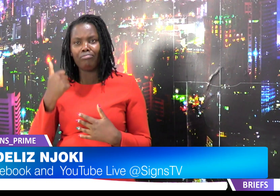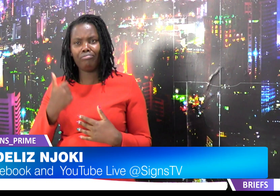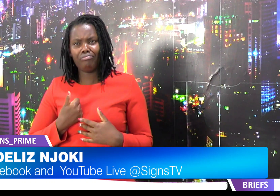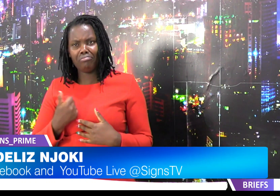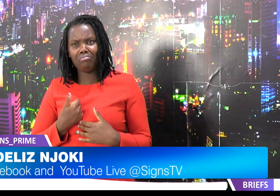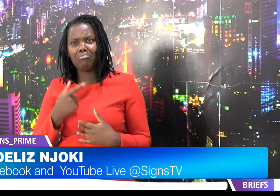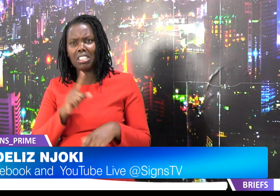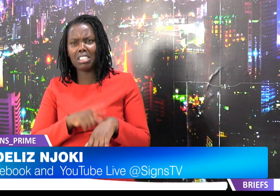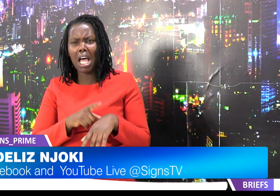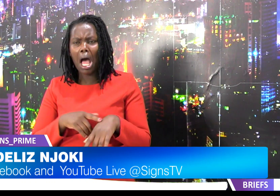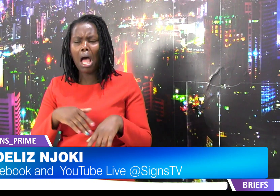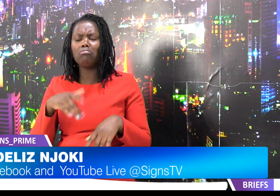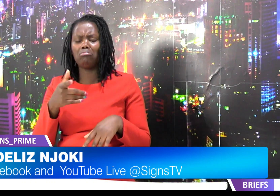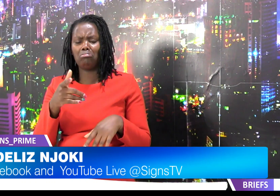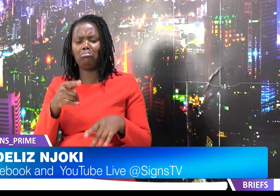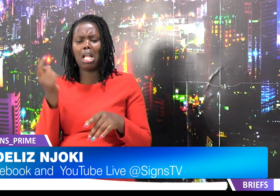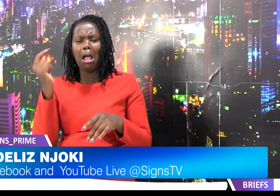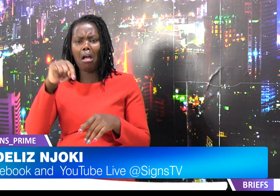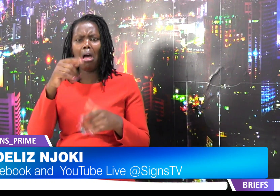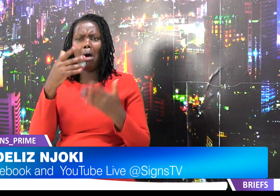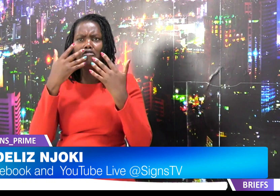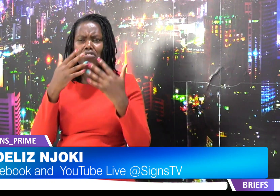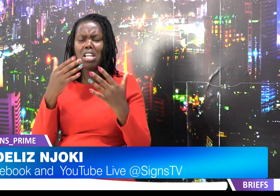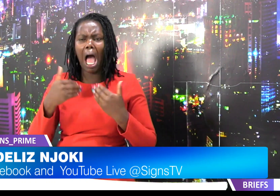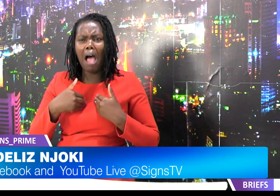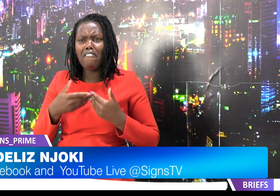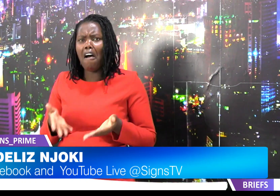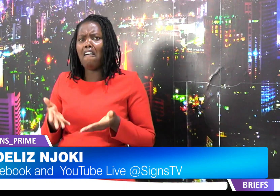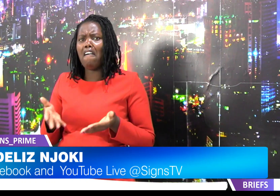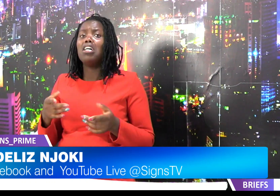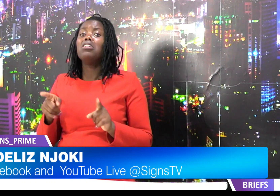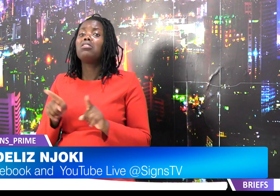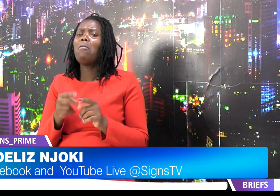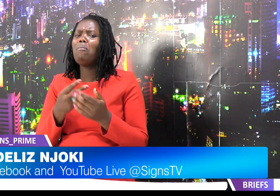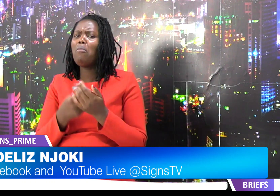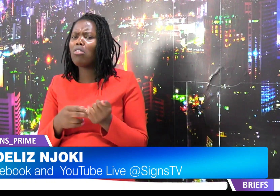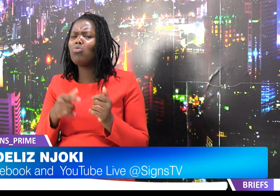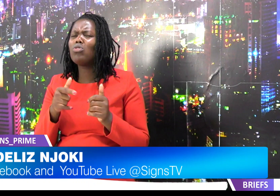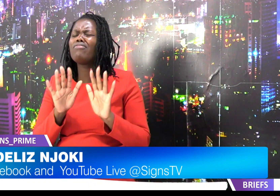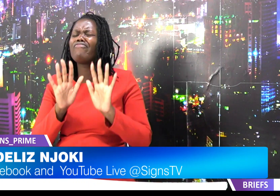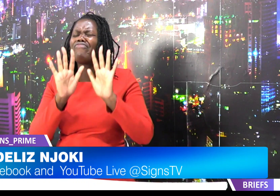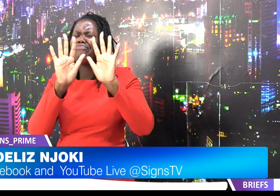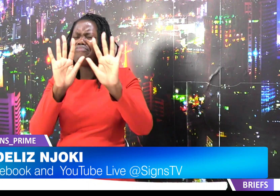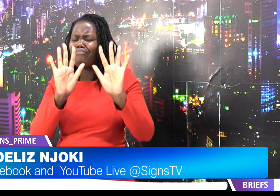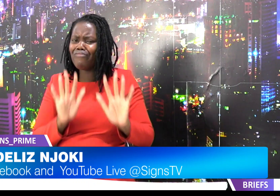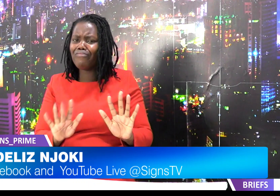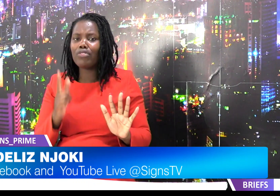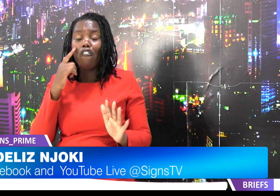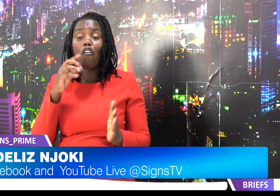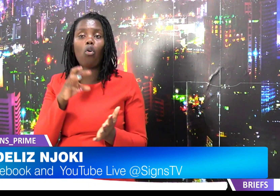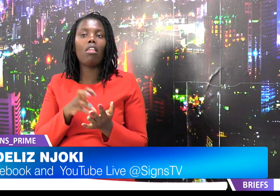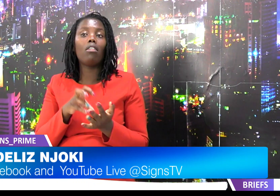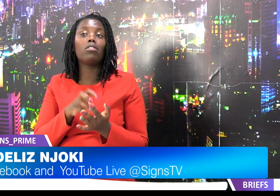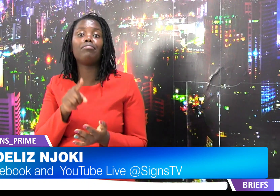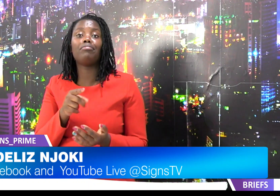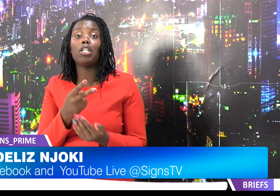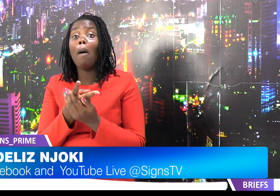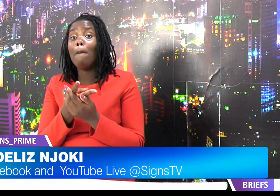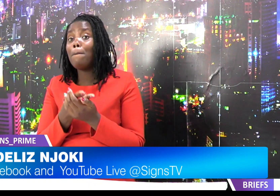The court had that CCTV footage and bloodstains from the murder scene, both of which are